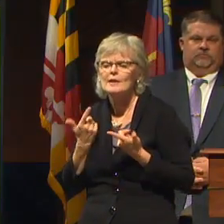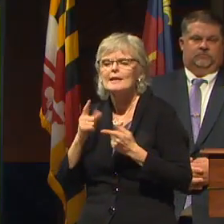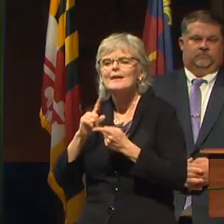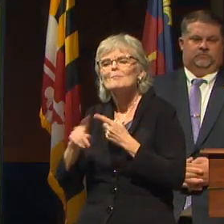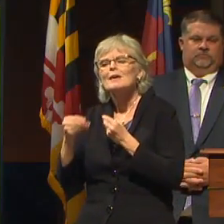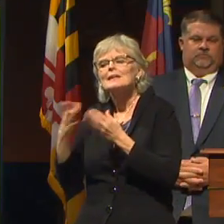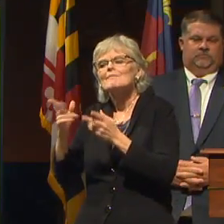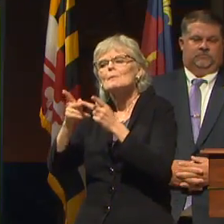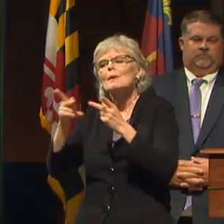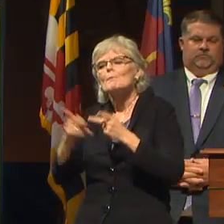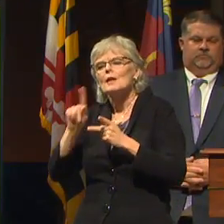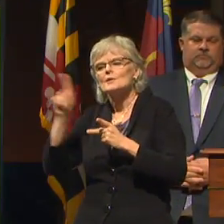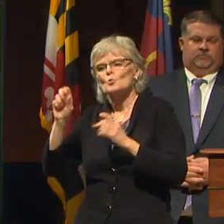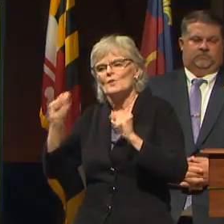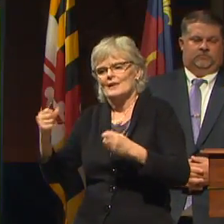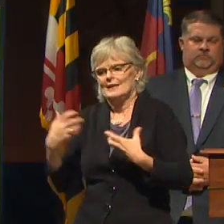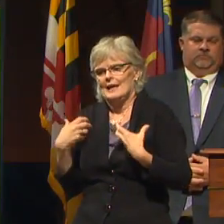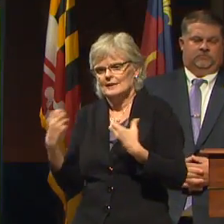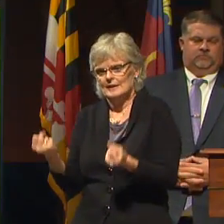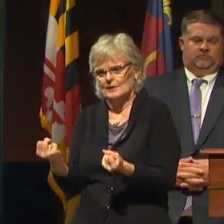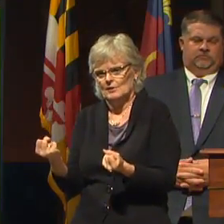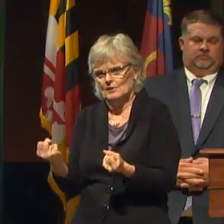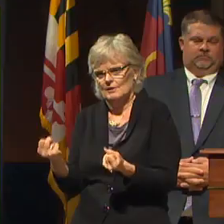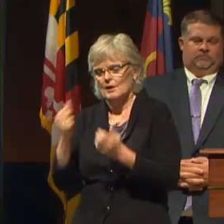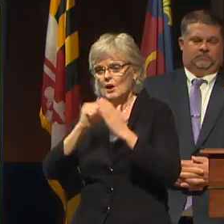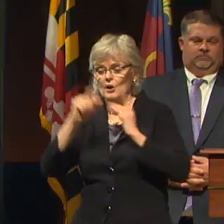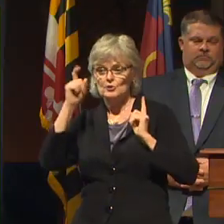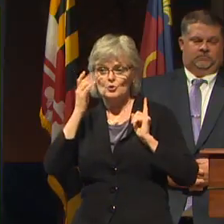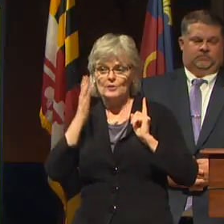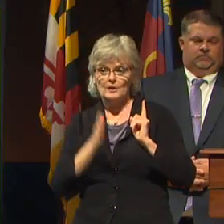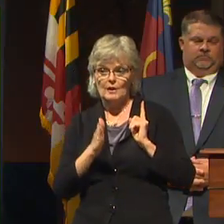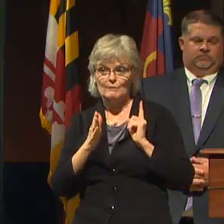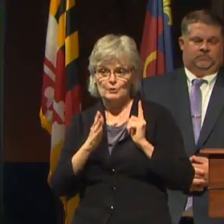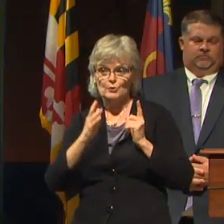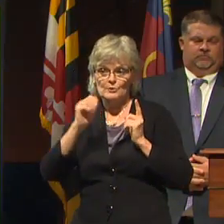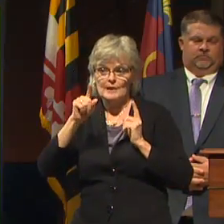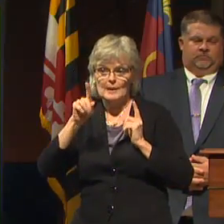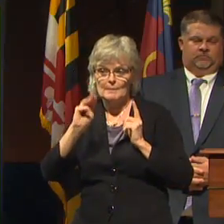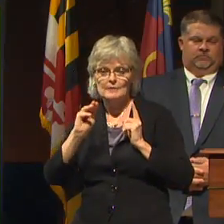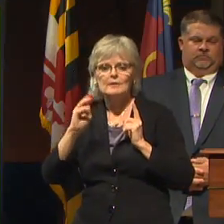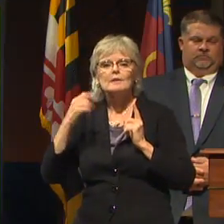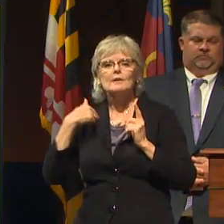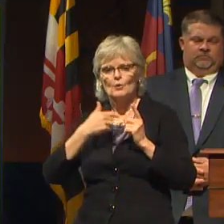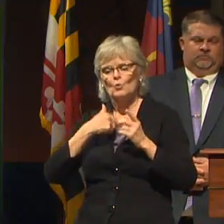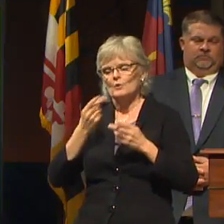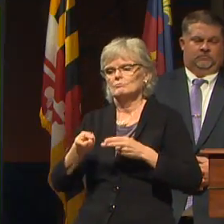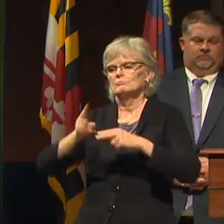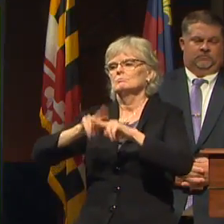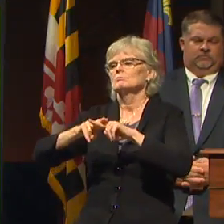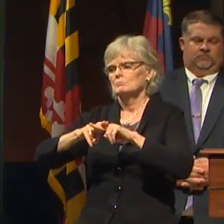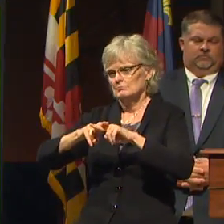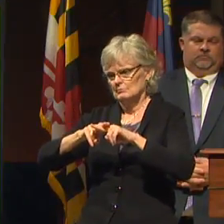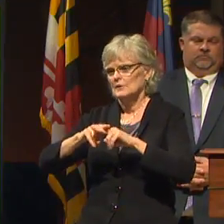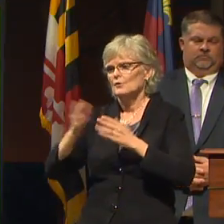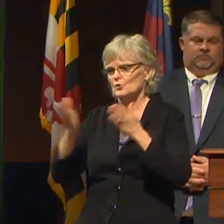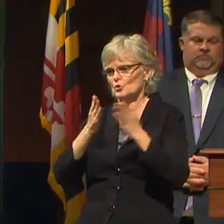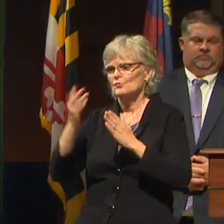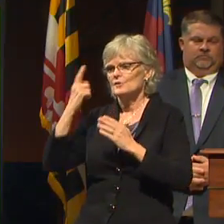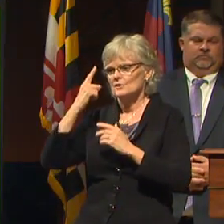heal. To that end, under Governor Hogan's administration, we've greatly expanded the services to trafficking